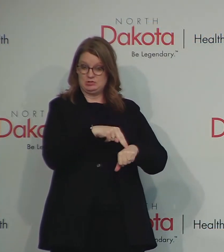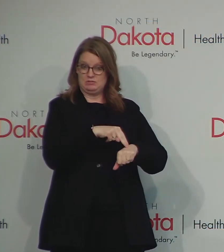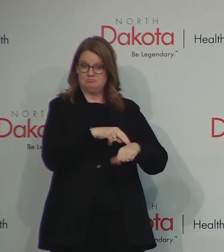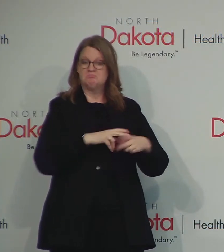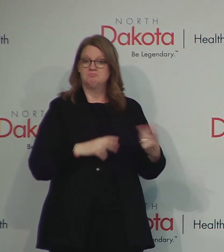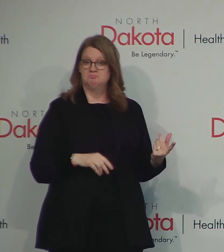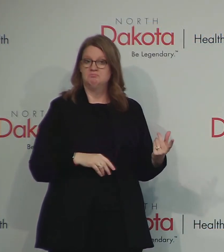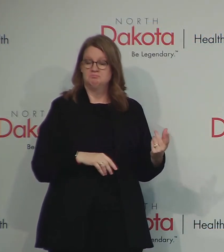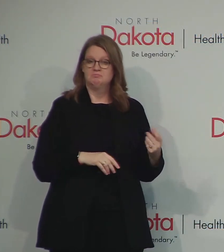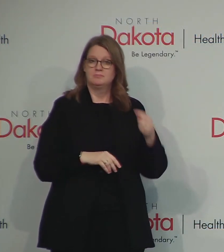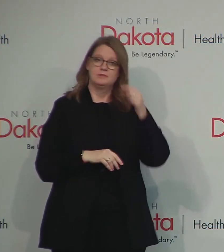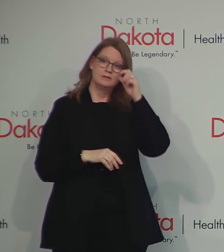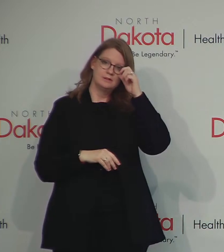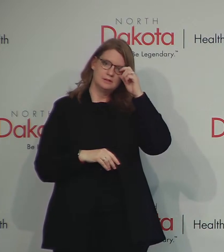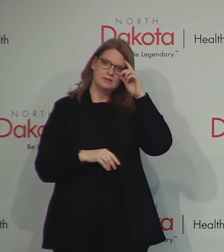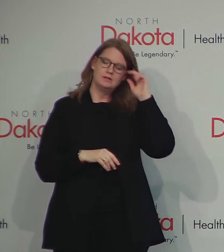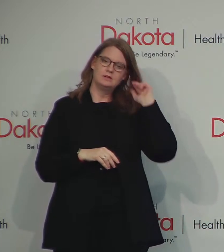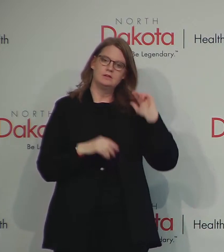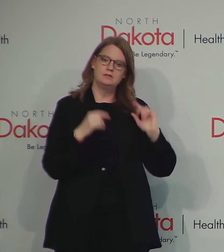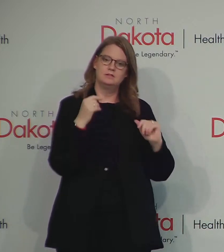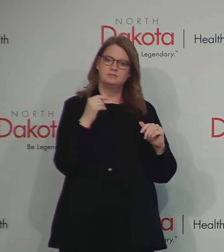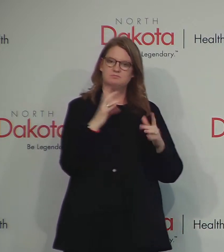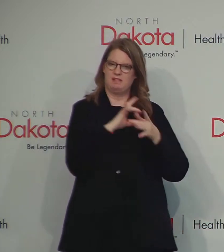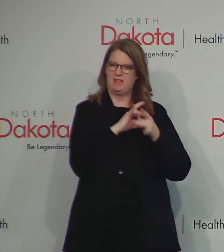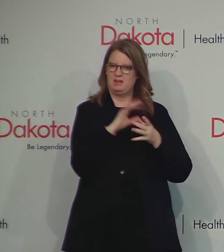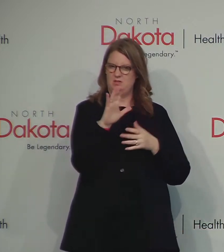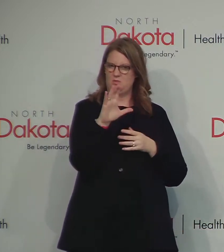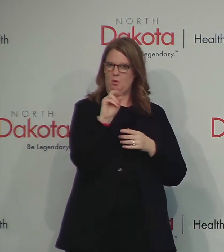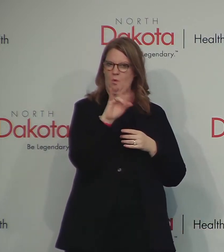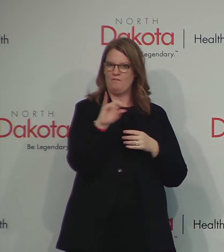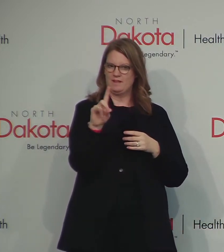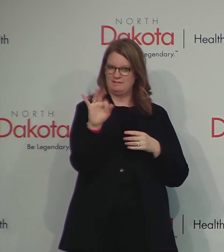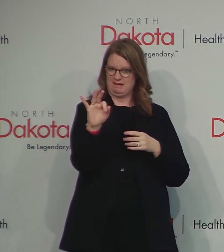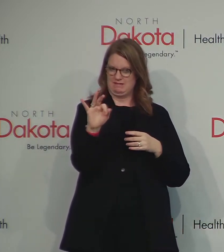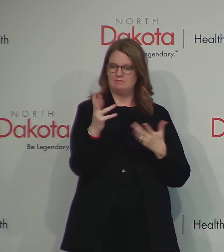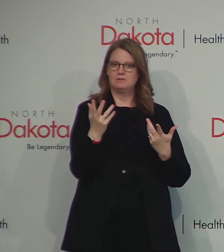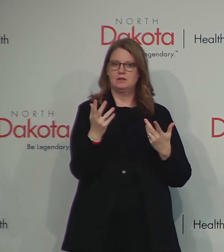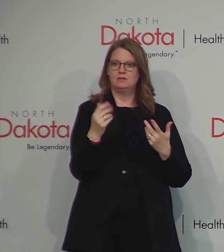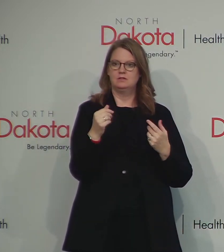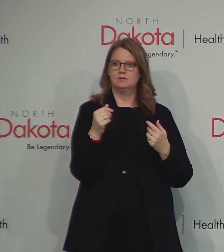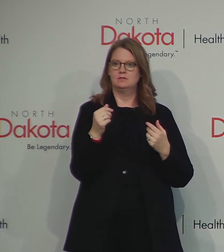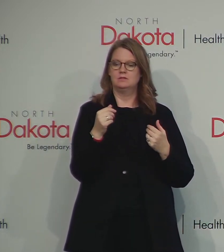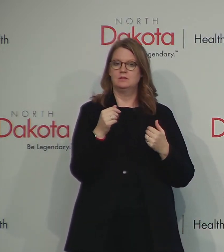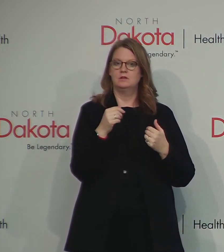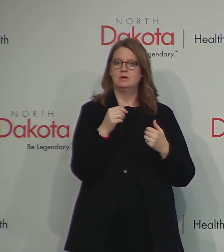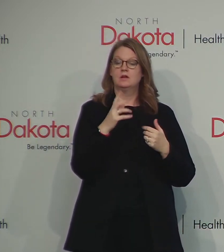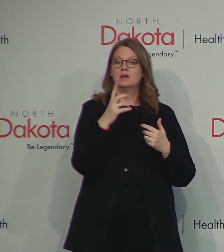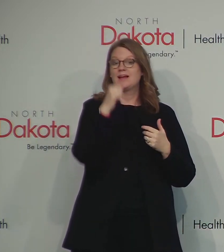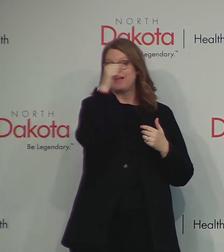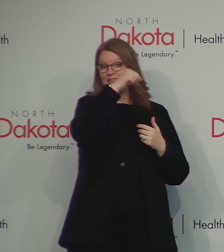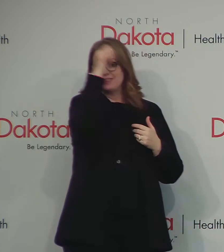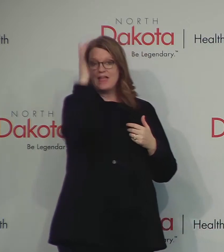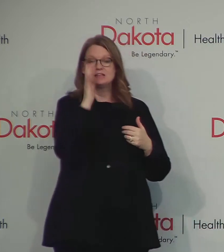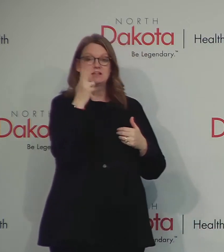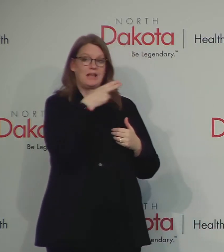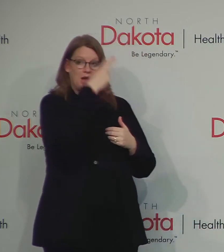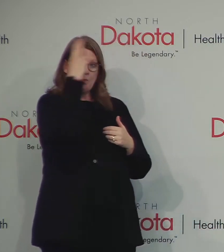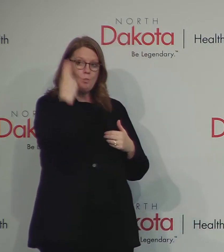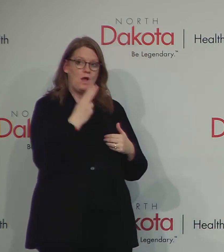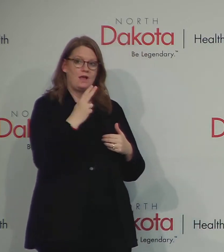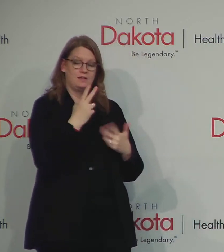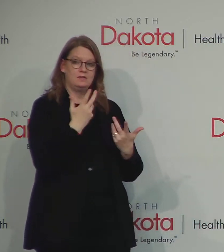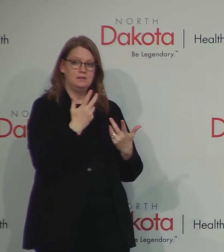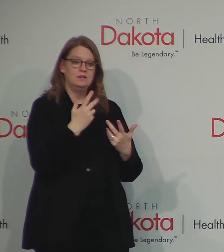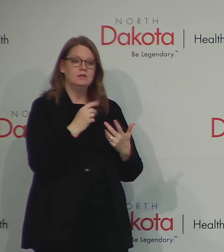And for COVID-19, and that was after Alaska. Hawaii was 3rd. So if